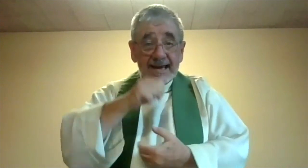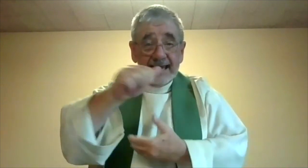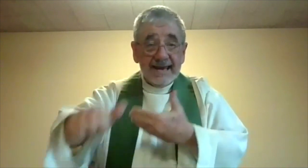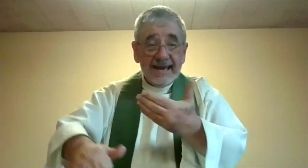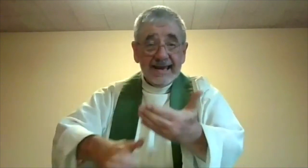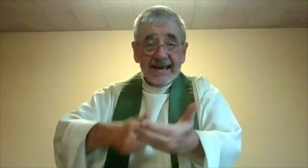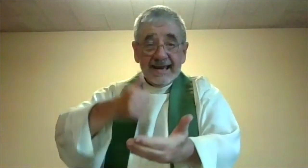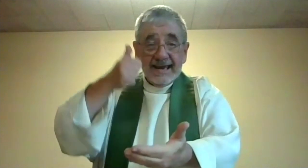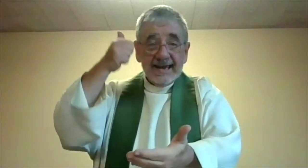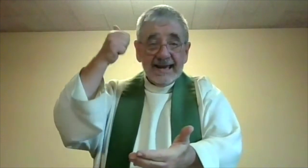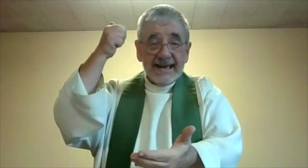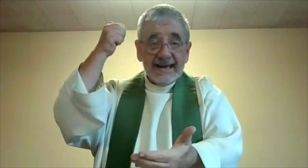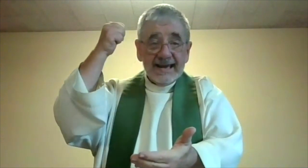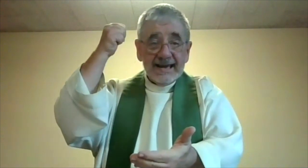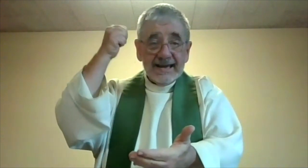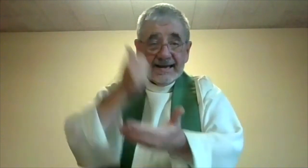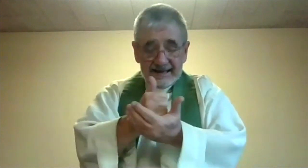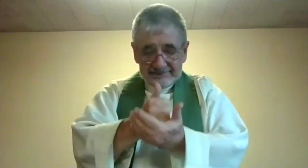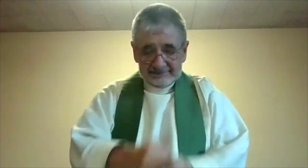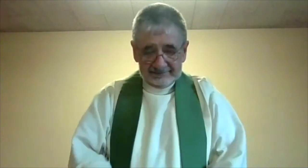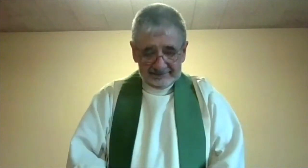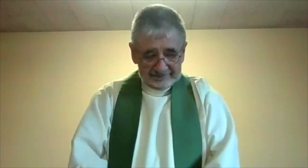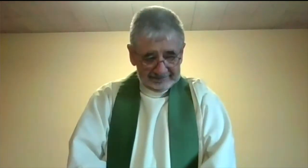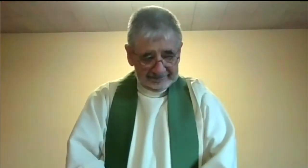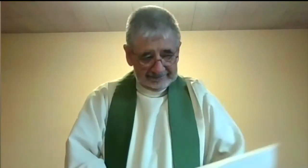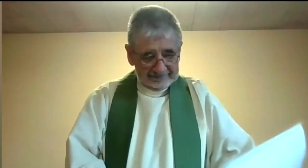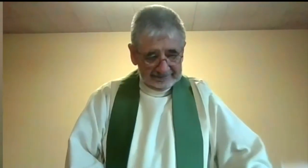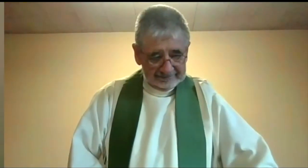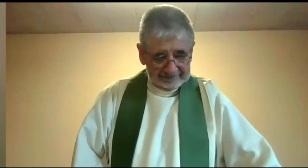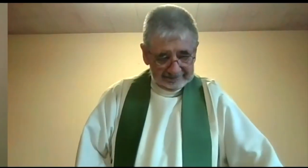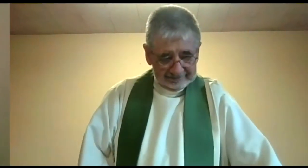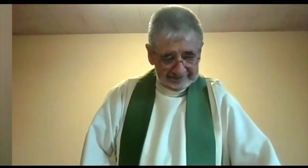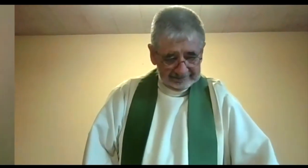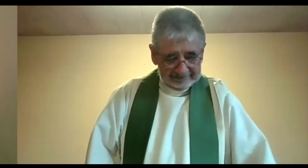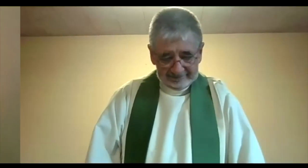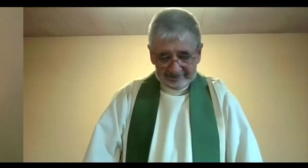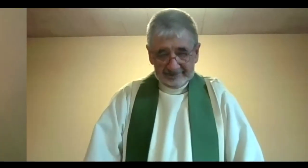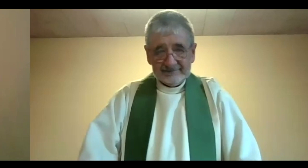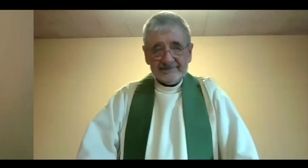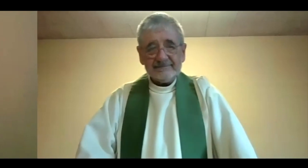Please join me in this call. Amen.